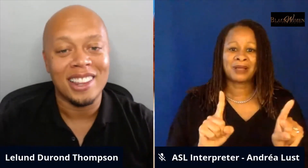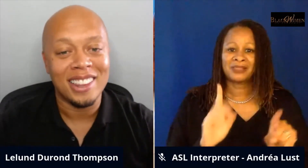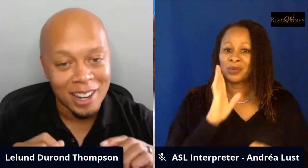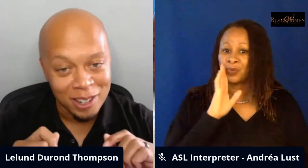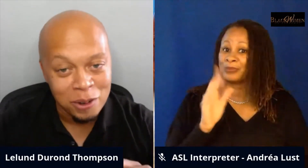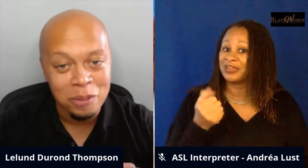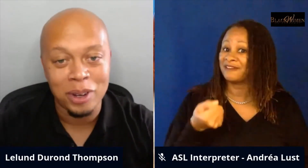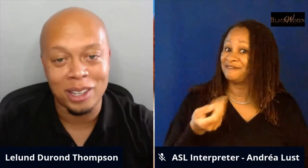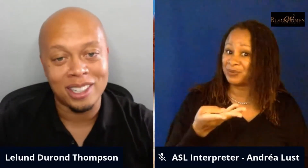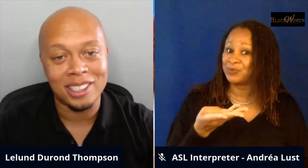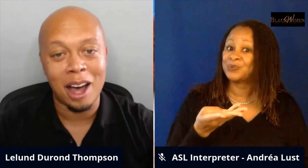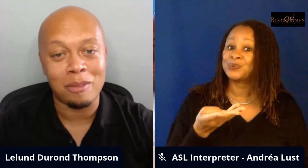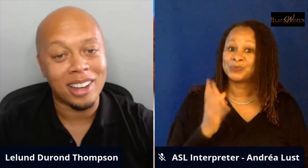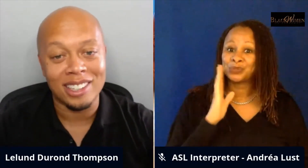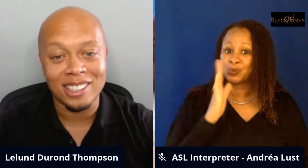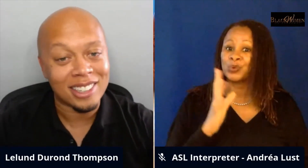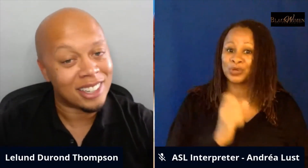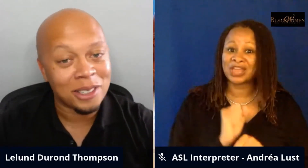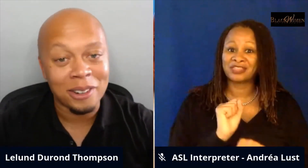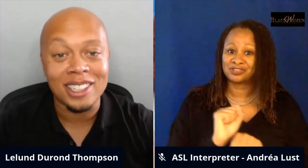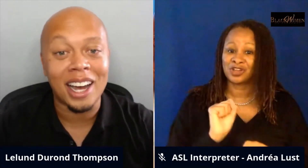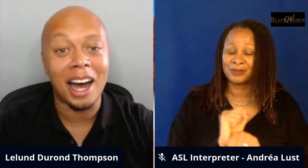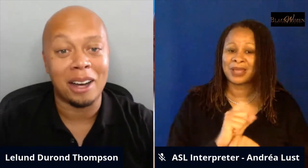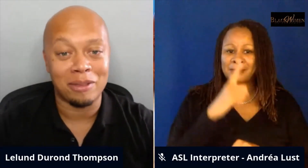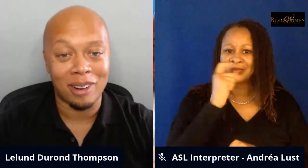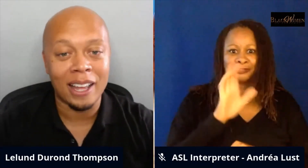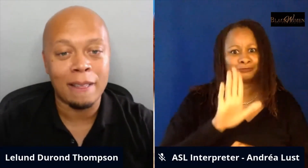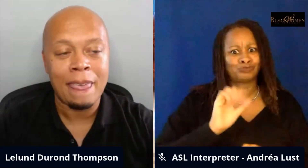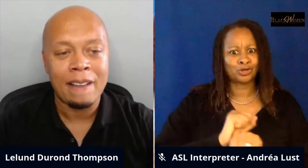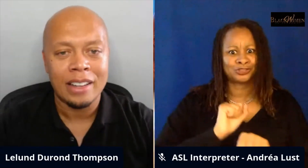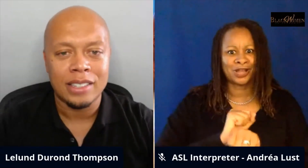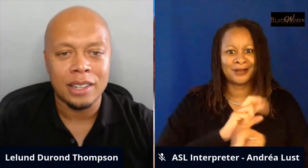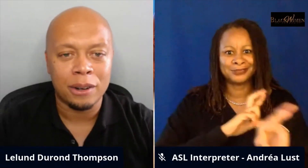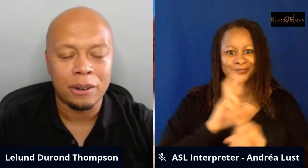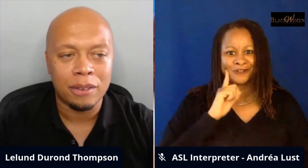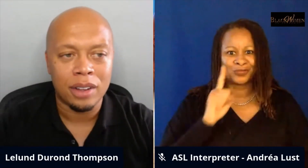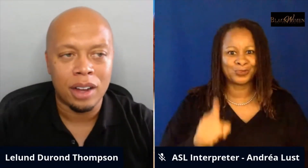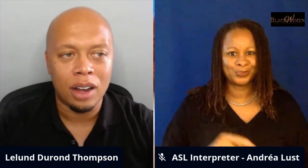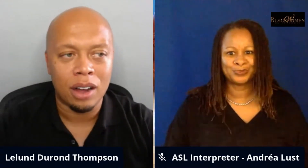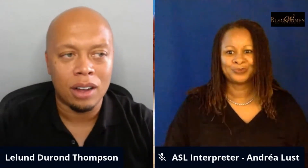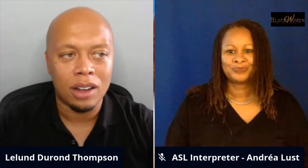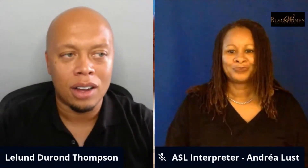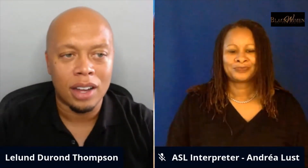those that do book you the job because it's your job, right? So